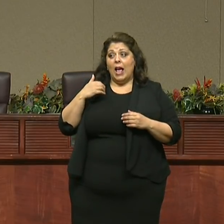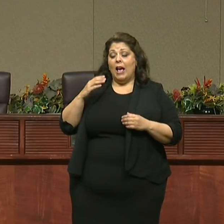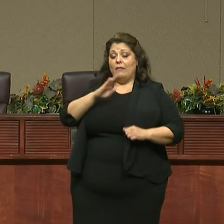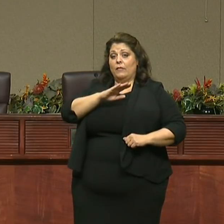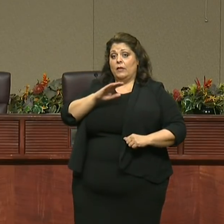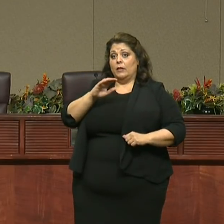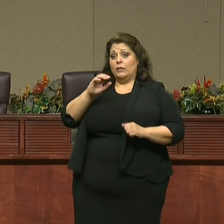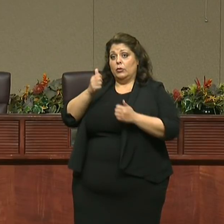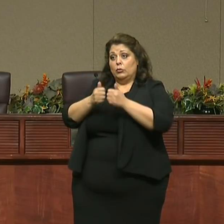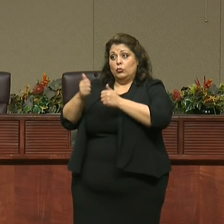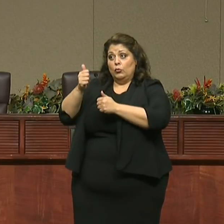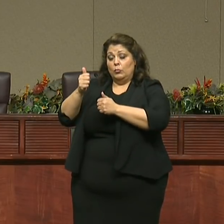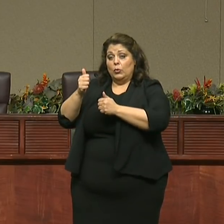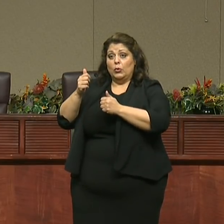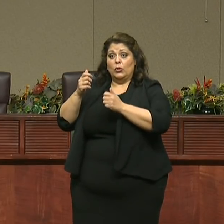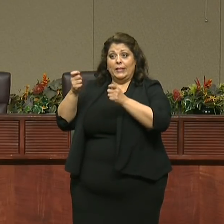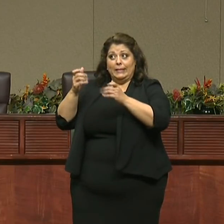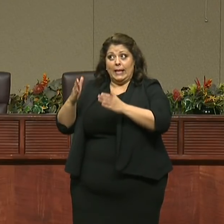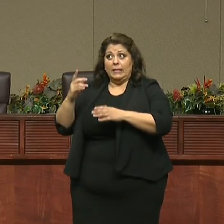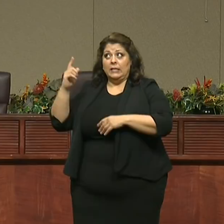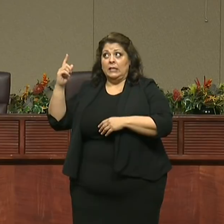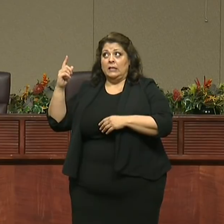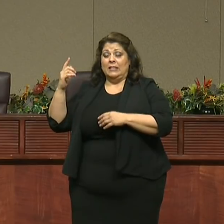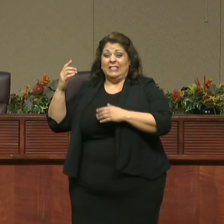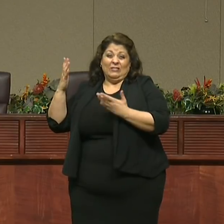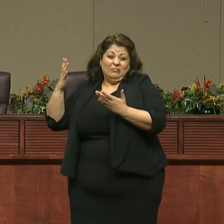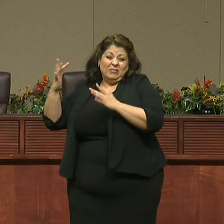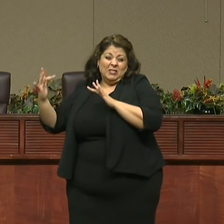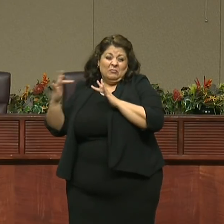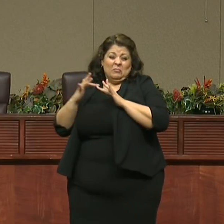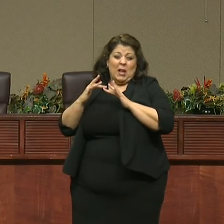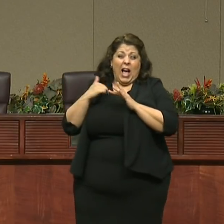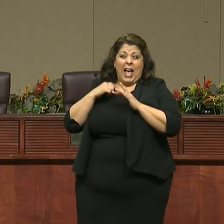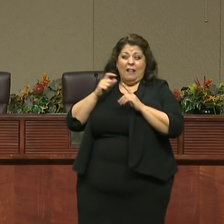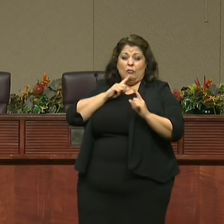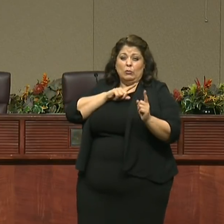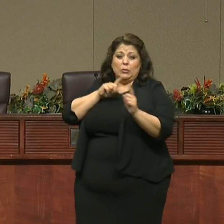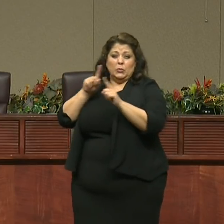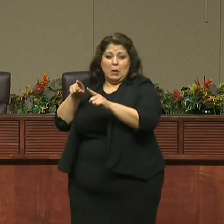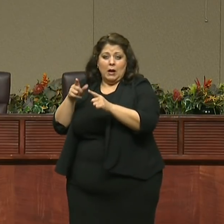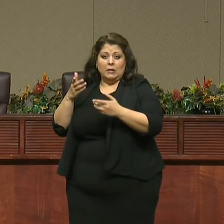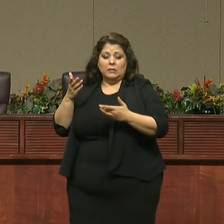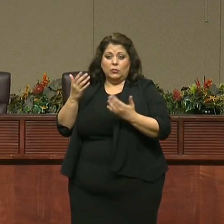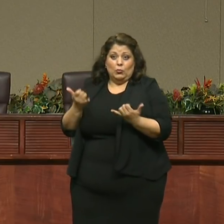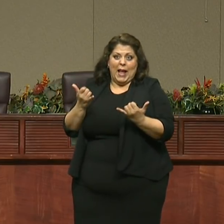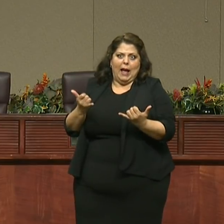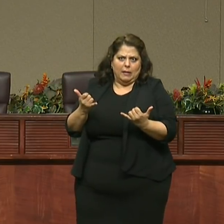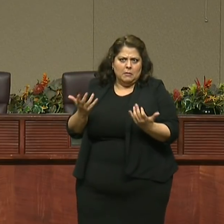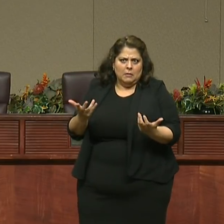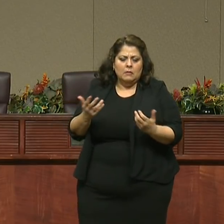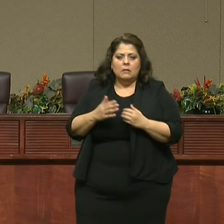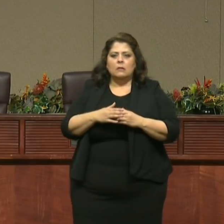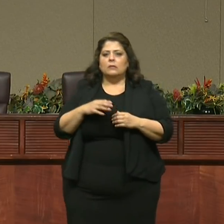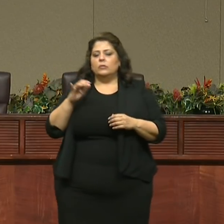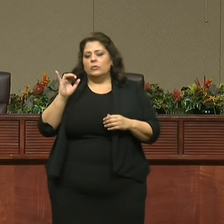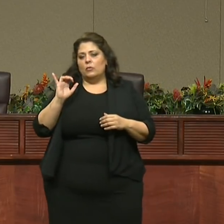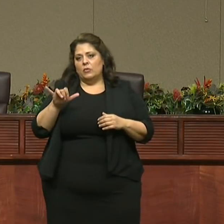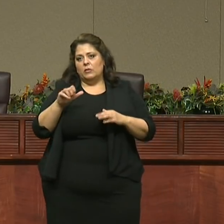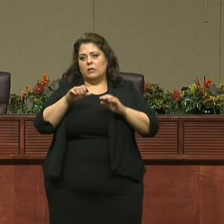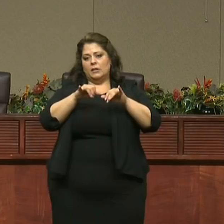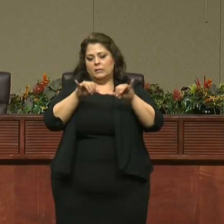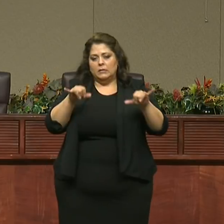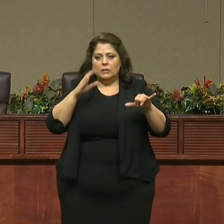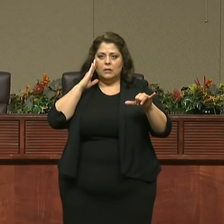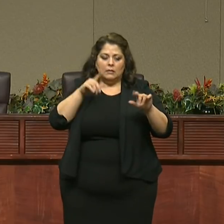that I have to respond today. I haven't been able to. So we will be assisting with testing. And the state is going to